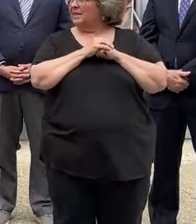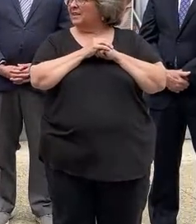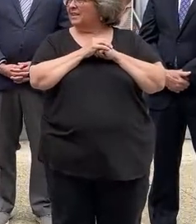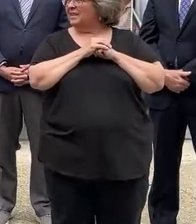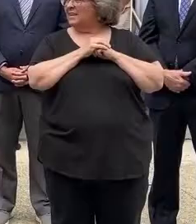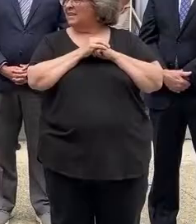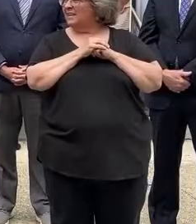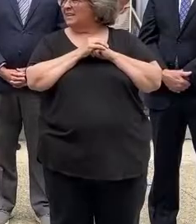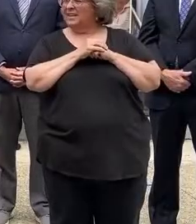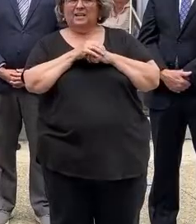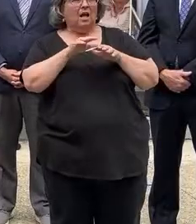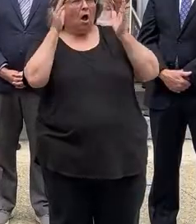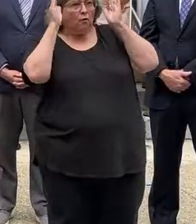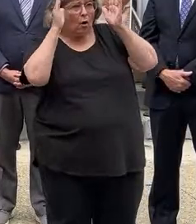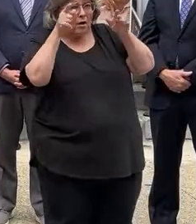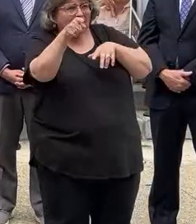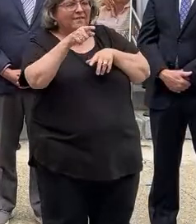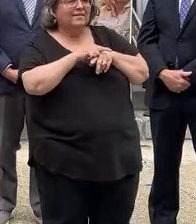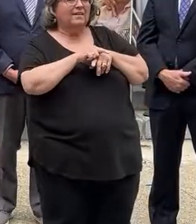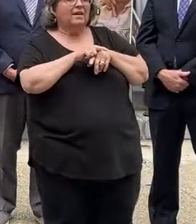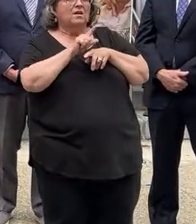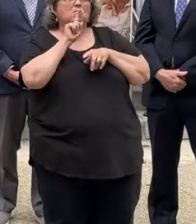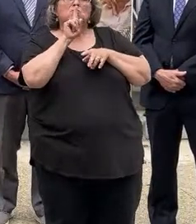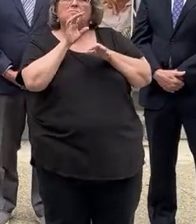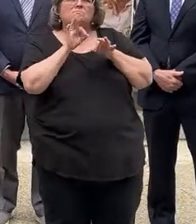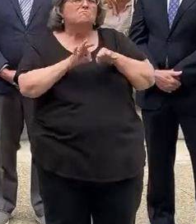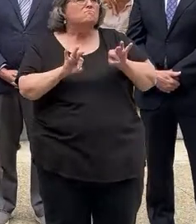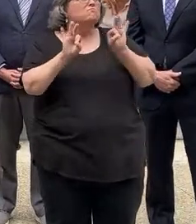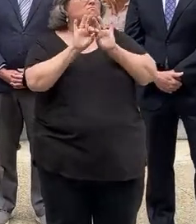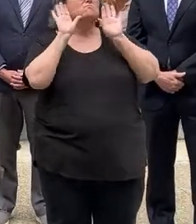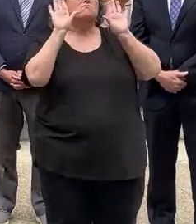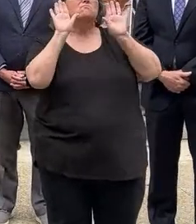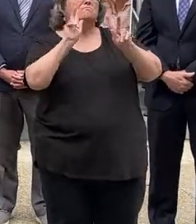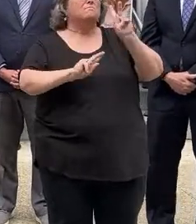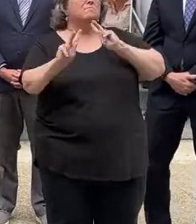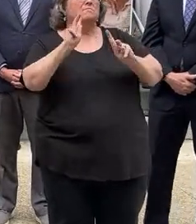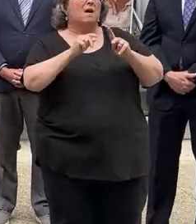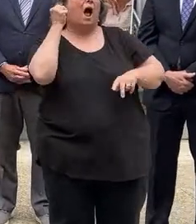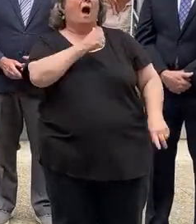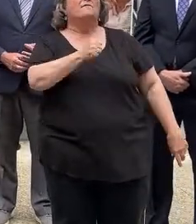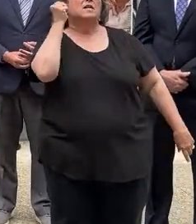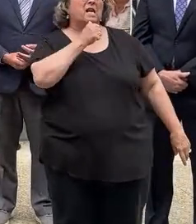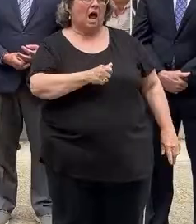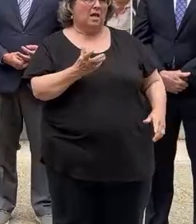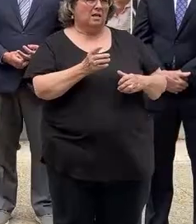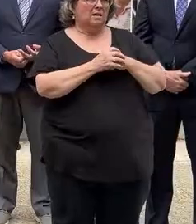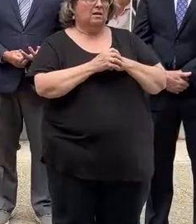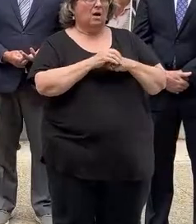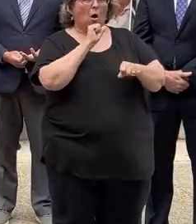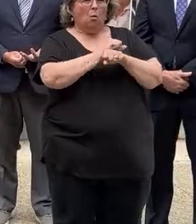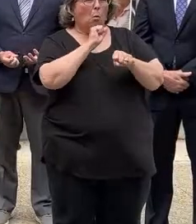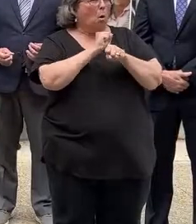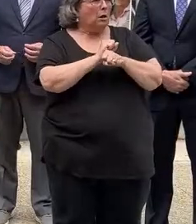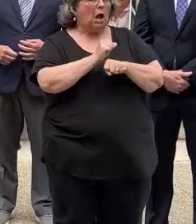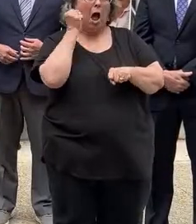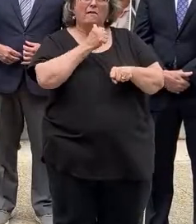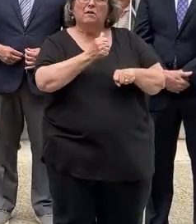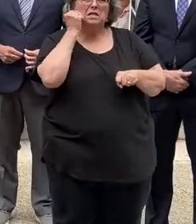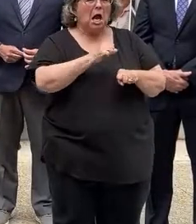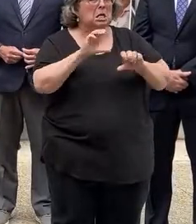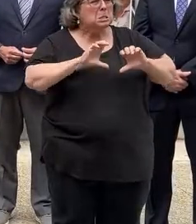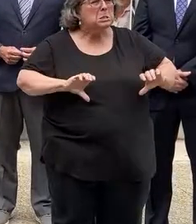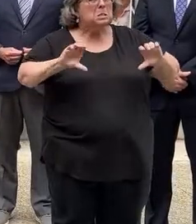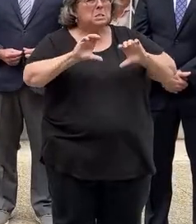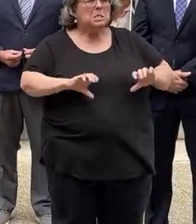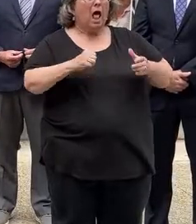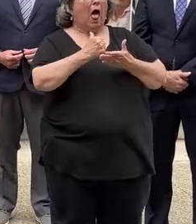Can't look away. These are the incredible people who day in and day out work tirelessly to